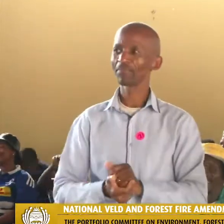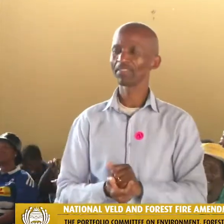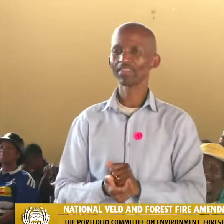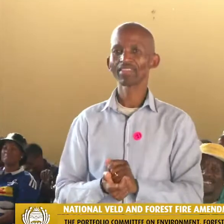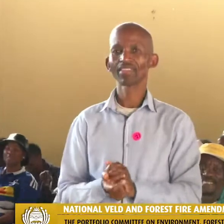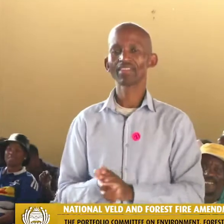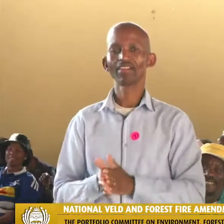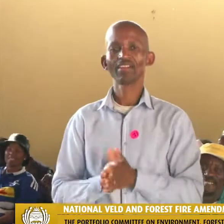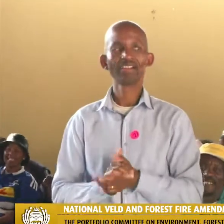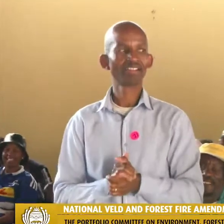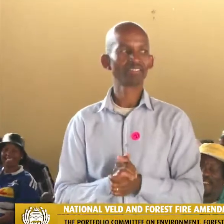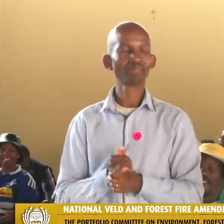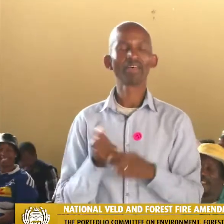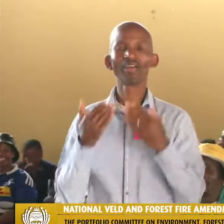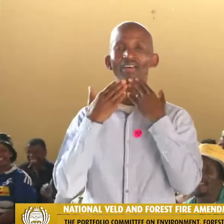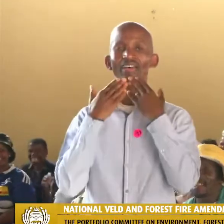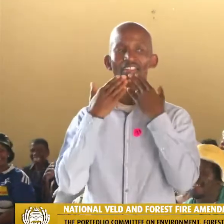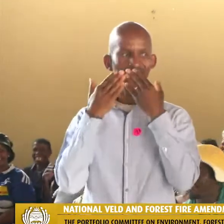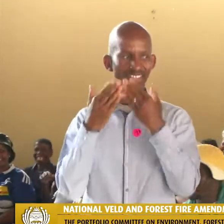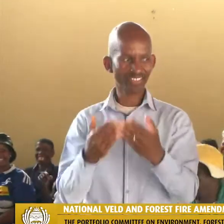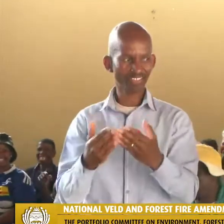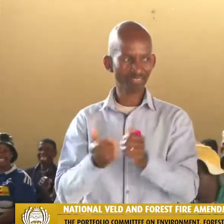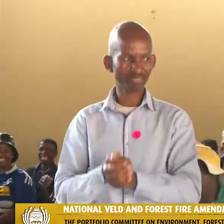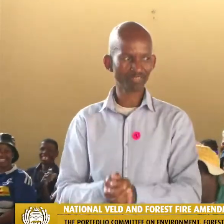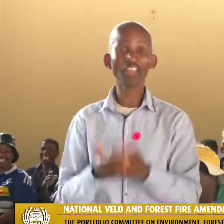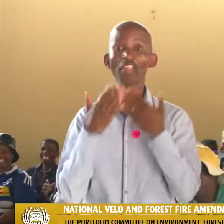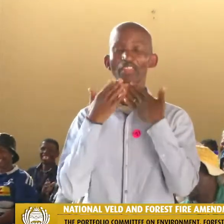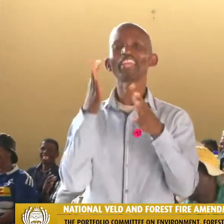Okay, Kelebwe,